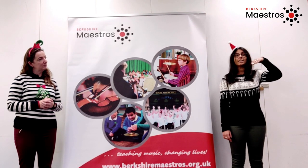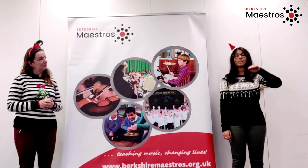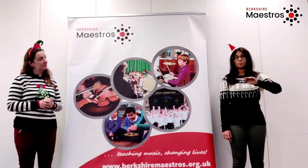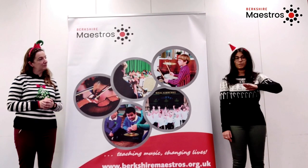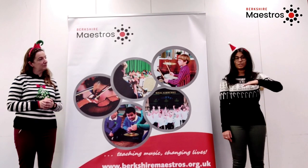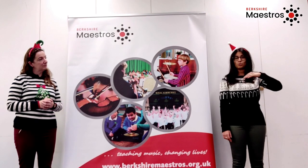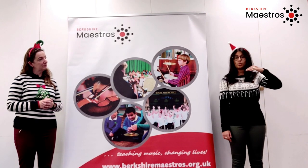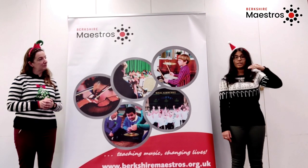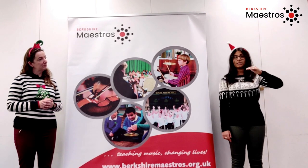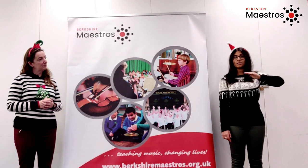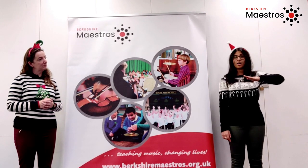bleak midwinter,